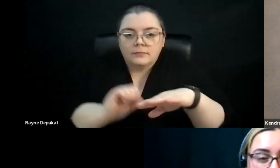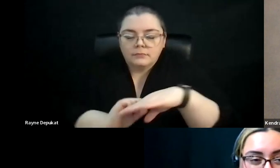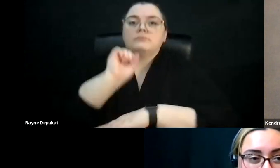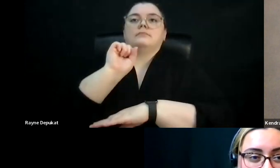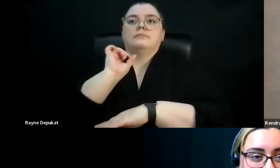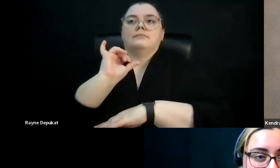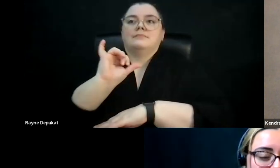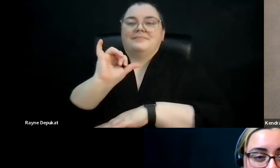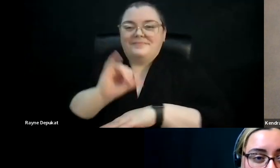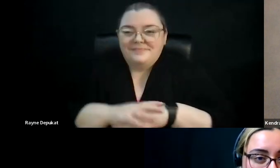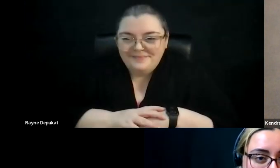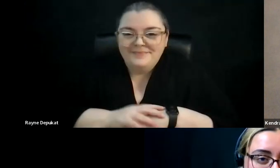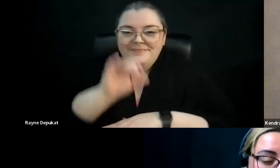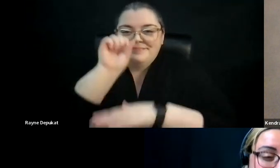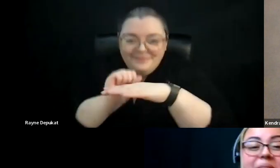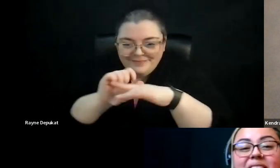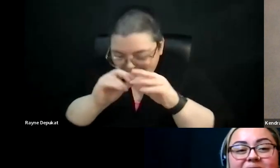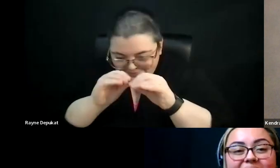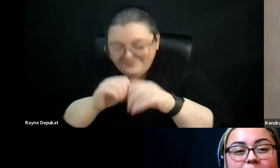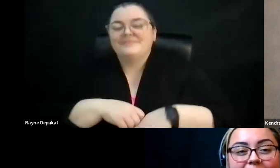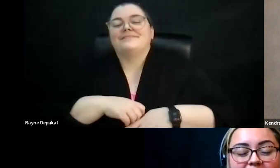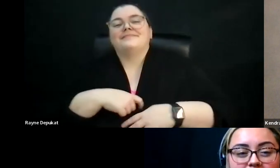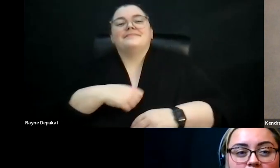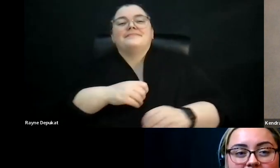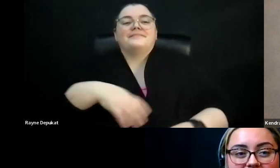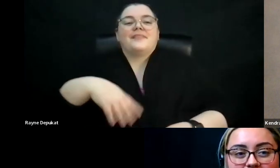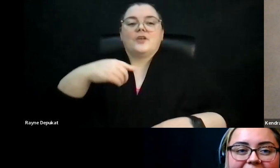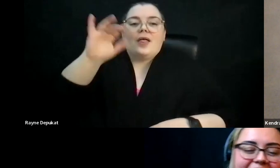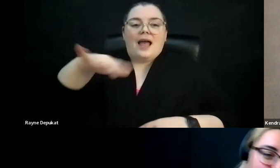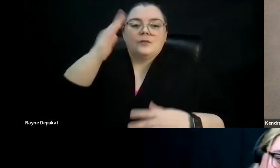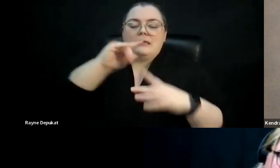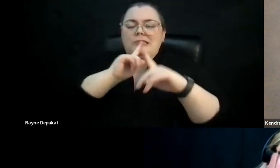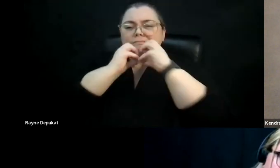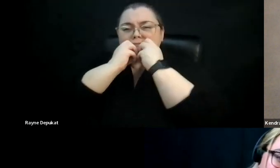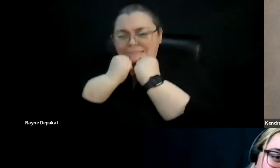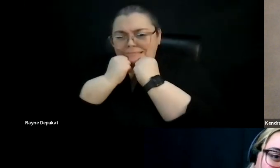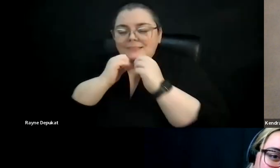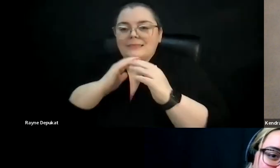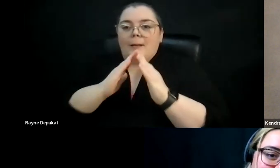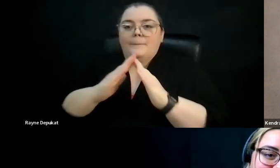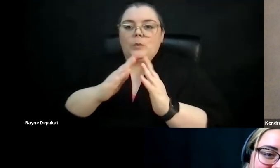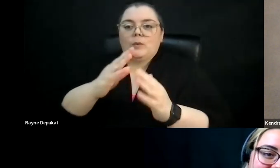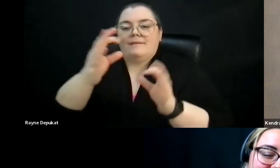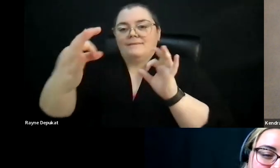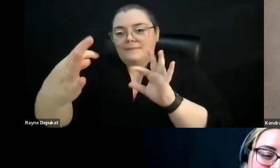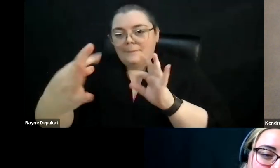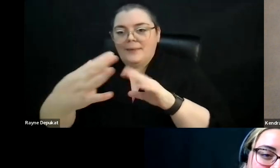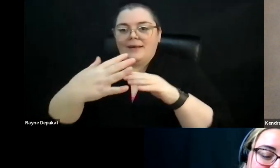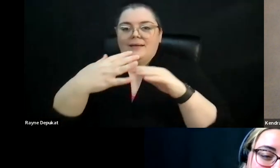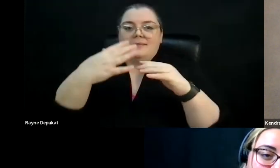to the committee and working on the committee. And then I come up to get some air and I'm like, oh, wow, okay. And then I go back to do my work. So, I really value the community's input